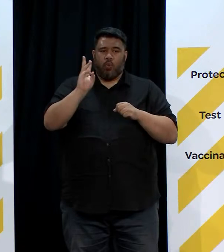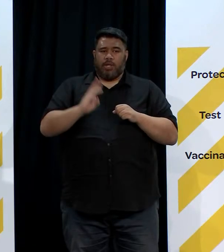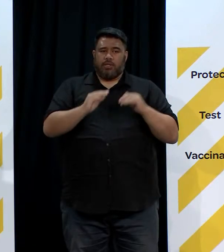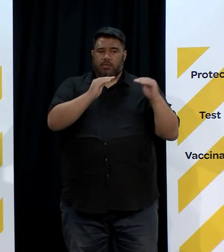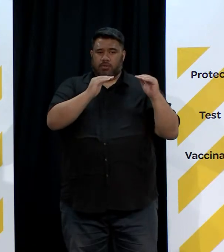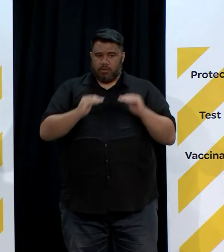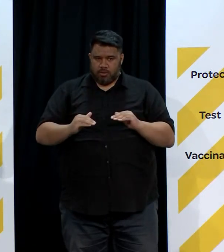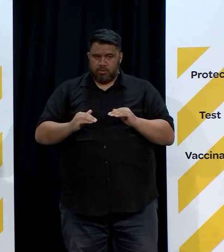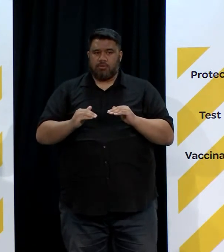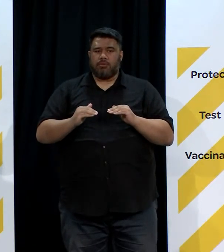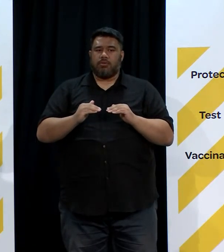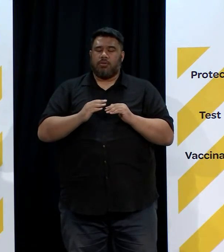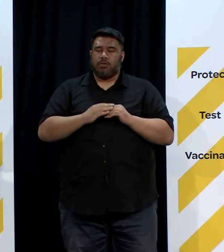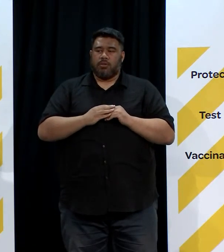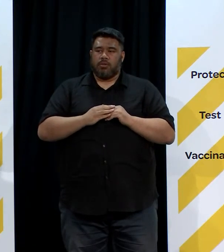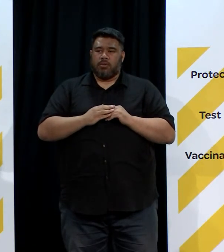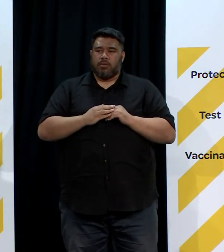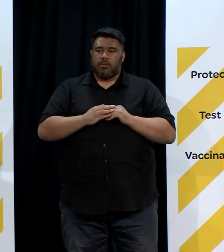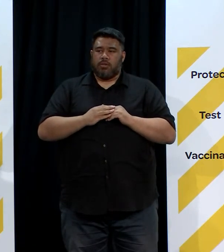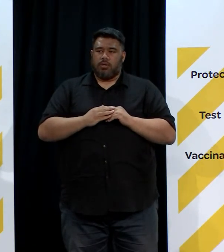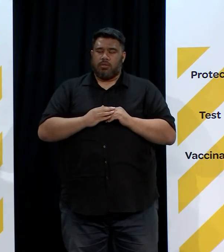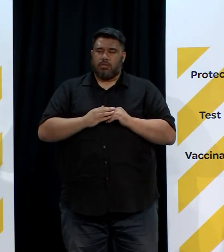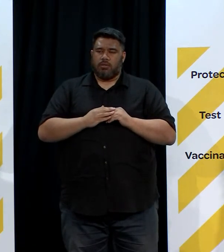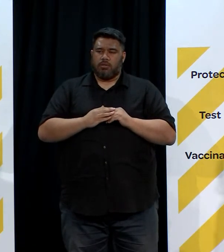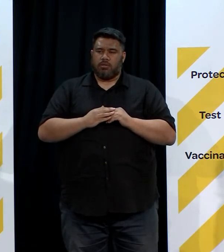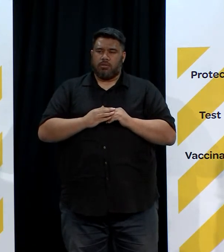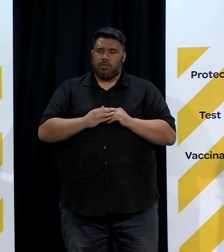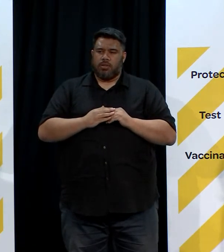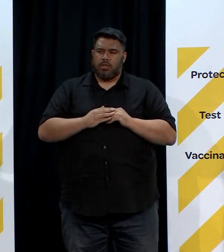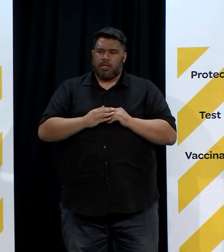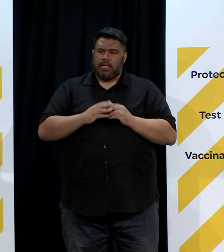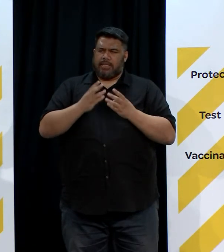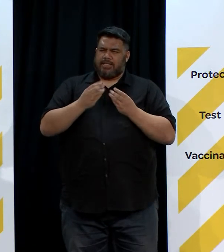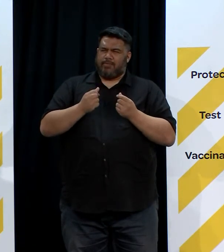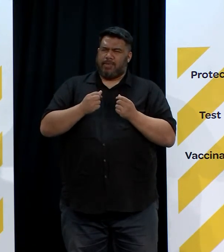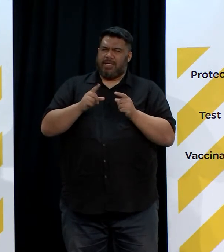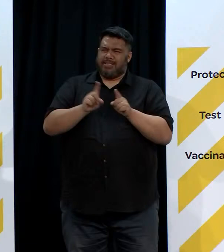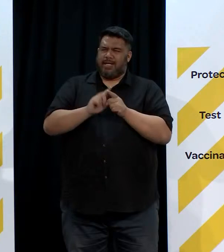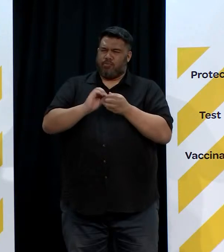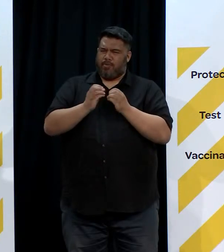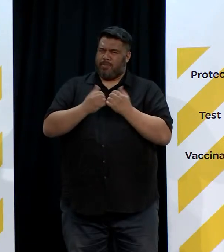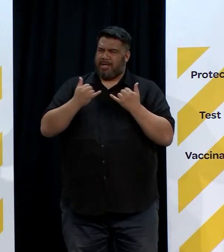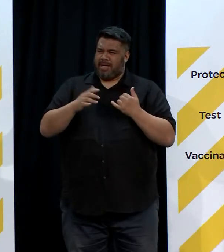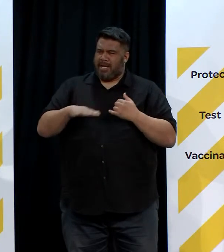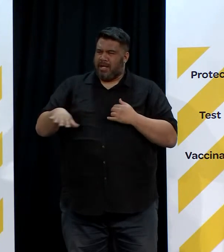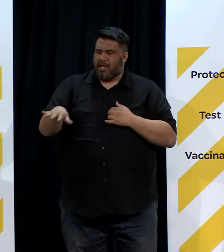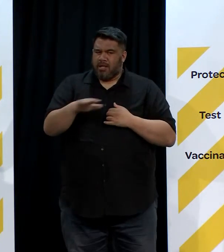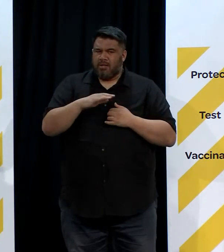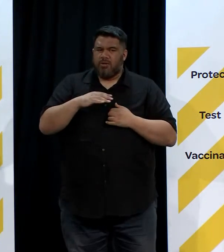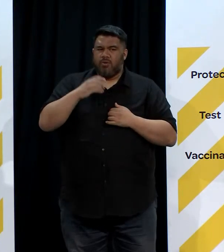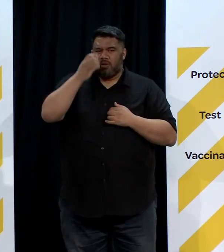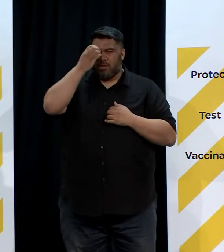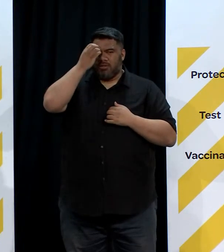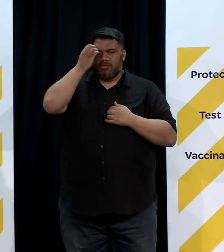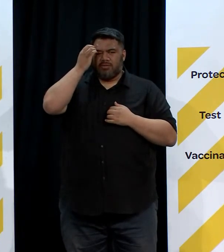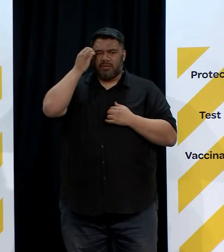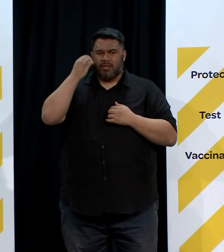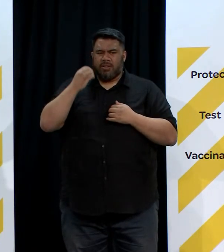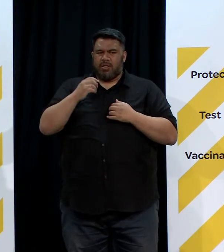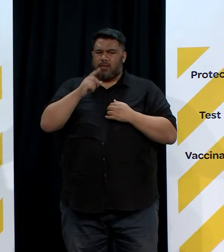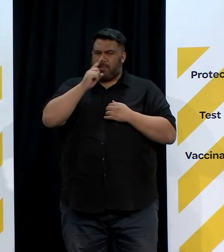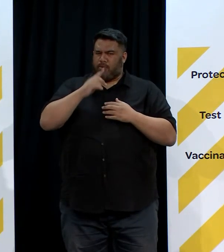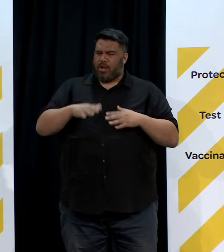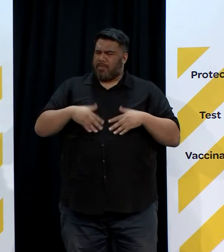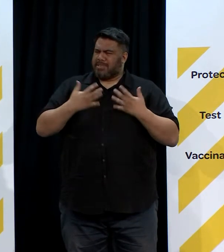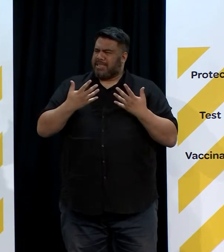back to work. A lot of electricity businesses were very upset about this. Seems to be a similar thing happening now. You're both finance minister and the